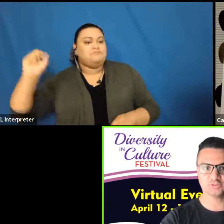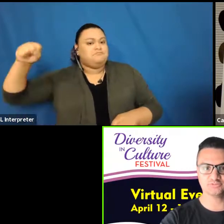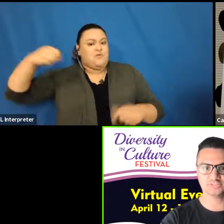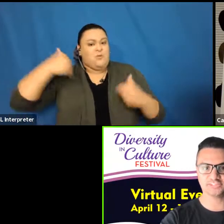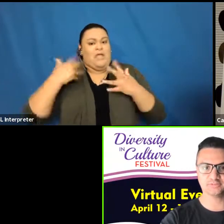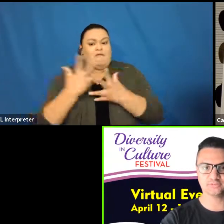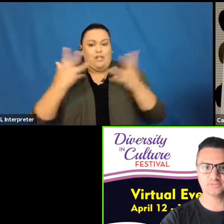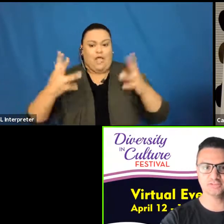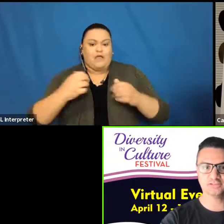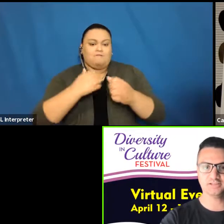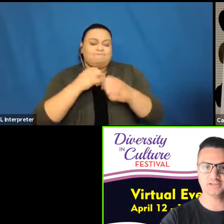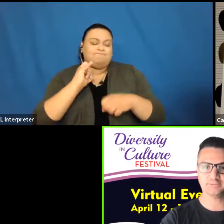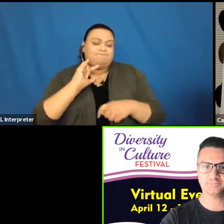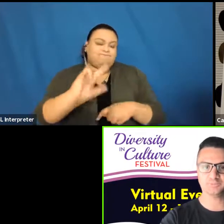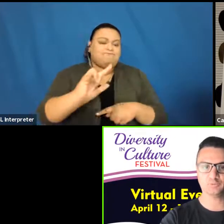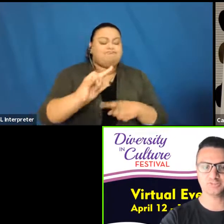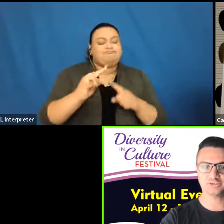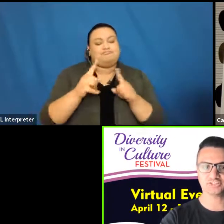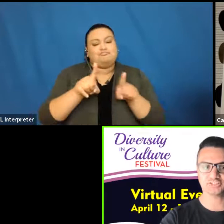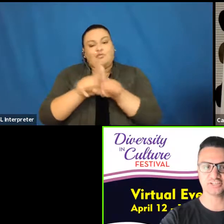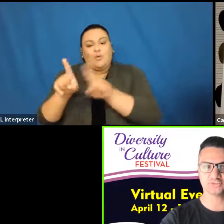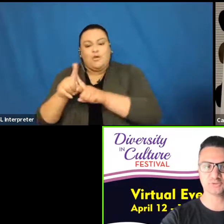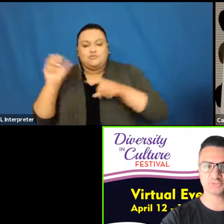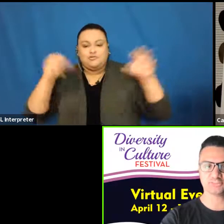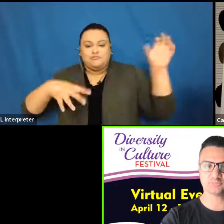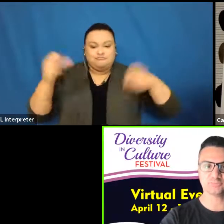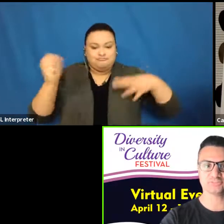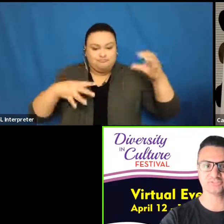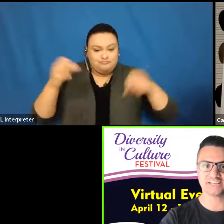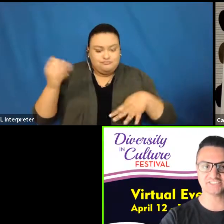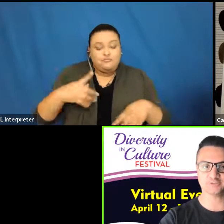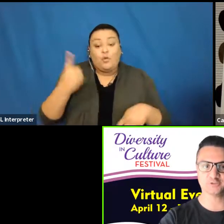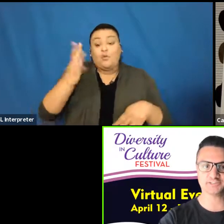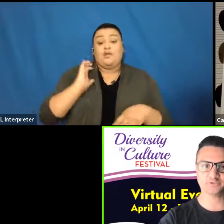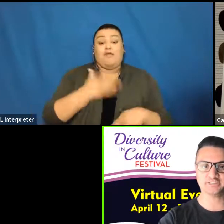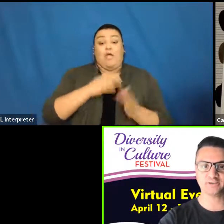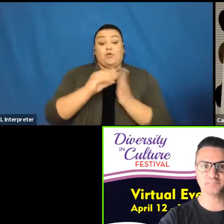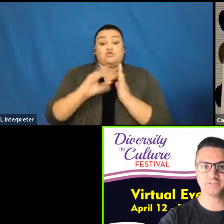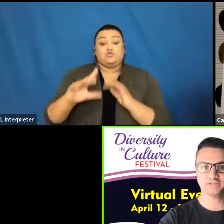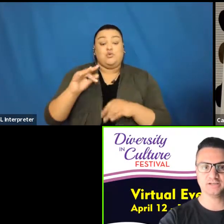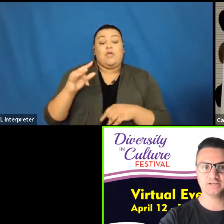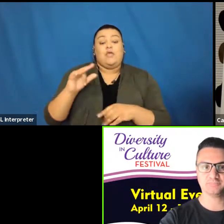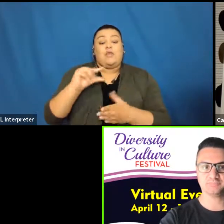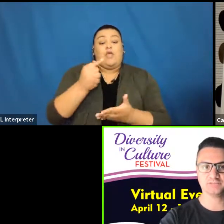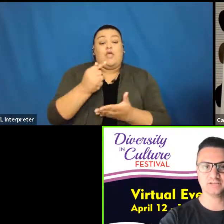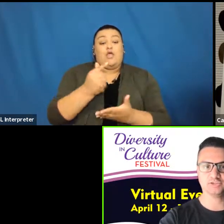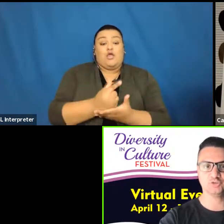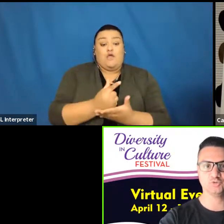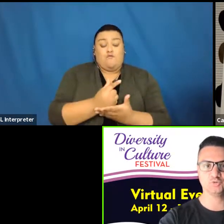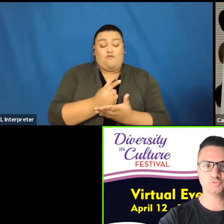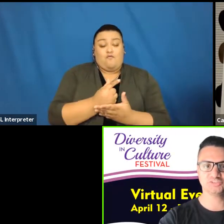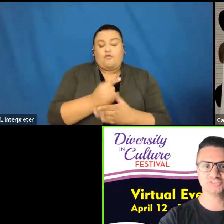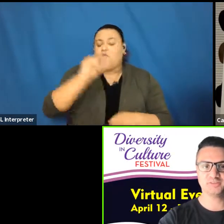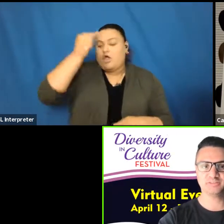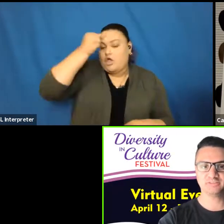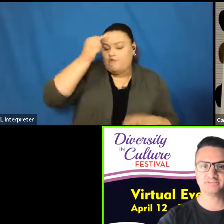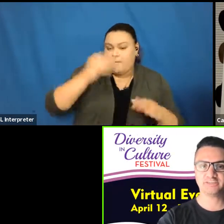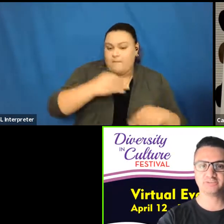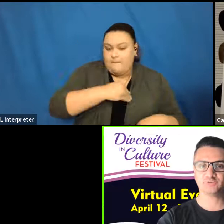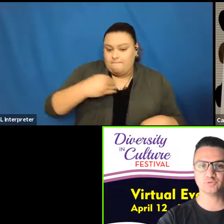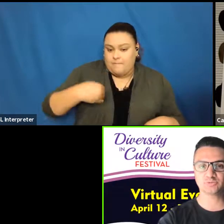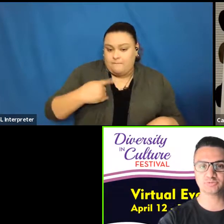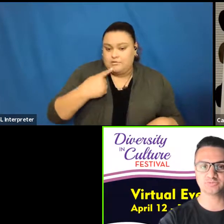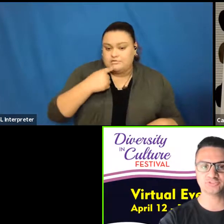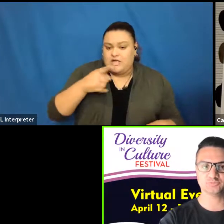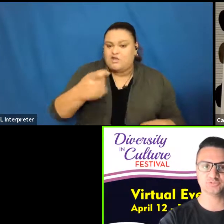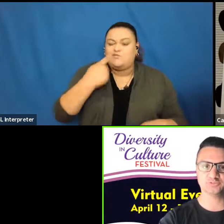you as well. For example, one of our student government members, Ashley Flores, pointed out, you just made me a fan